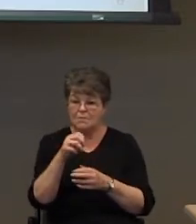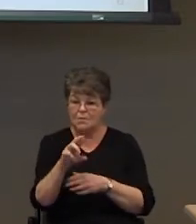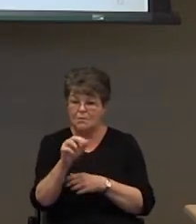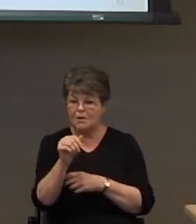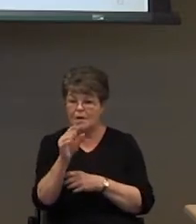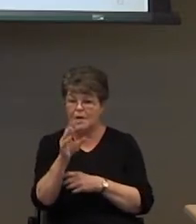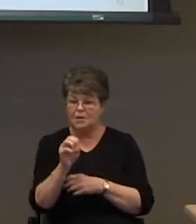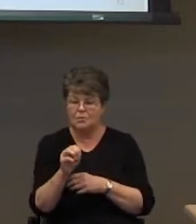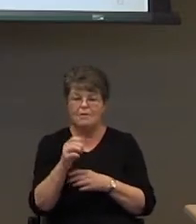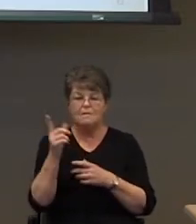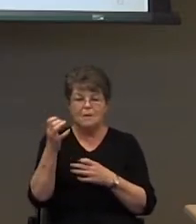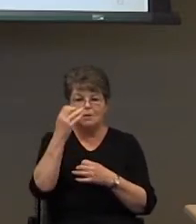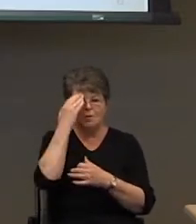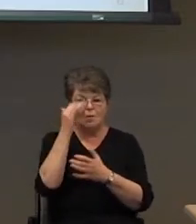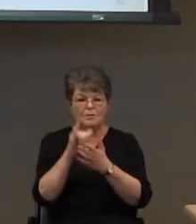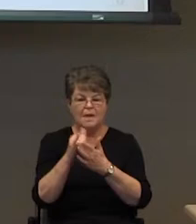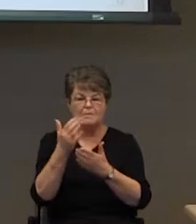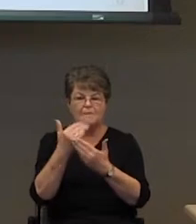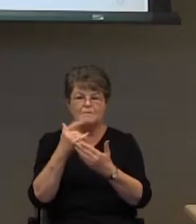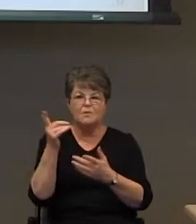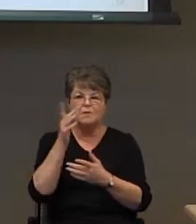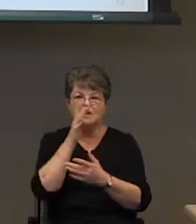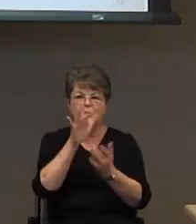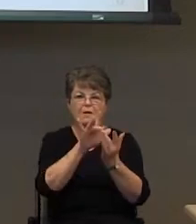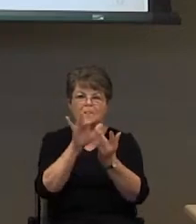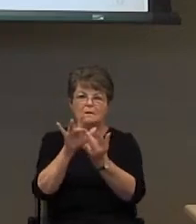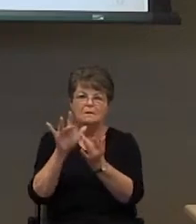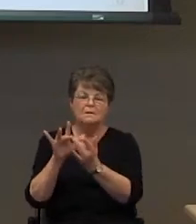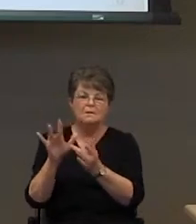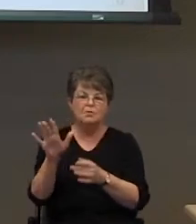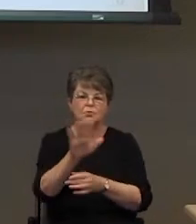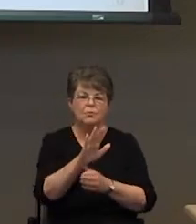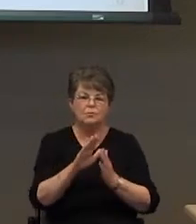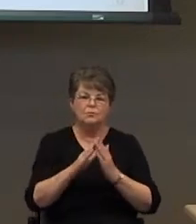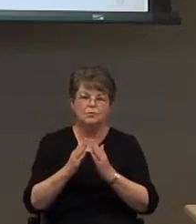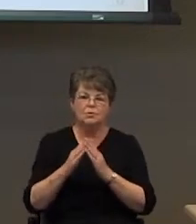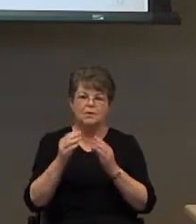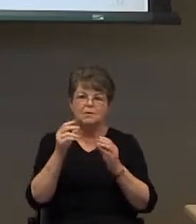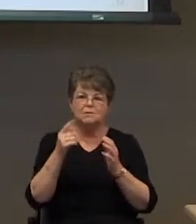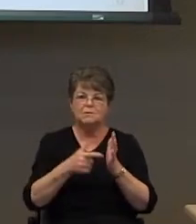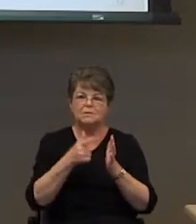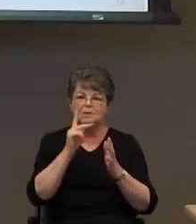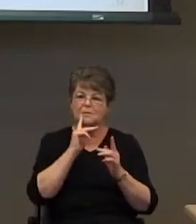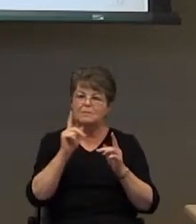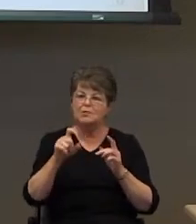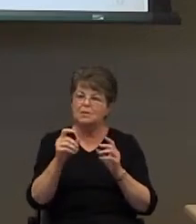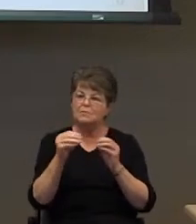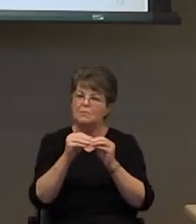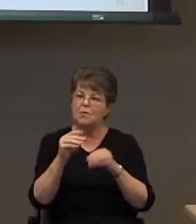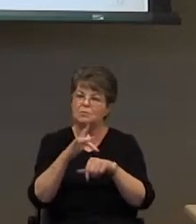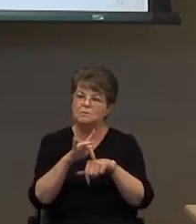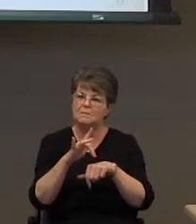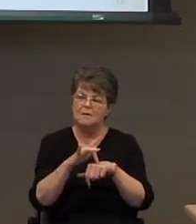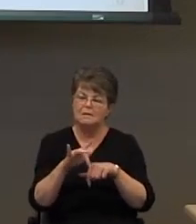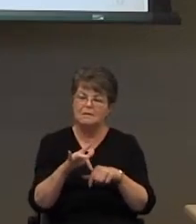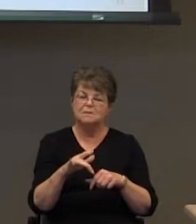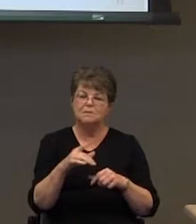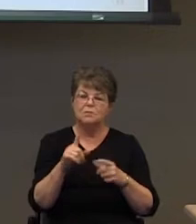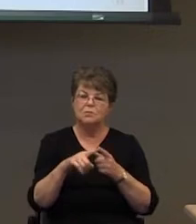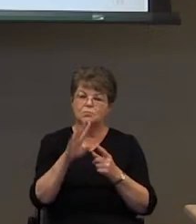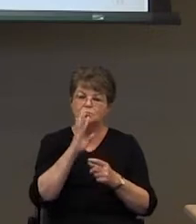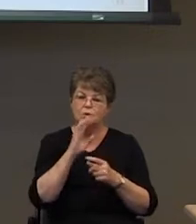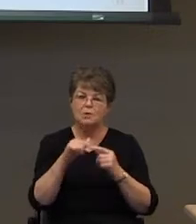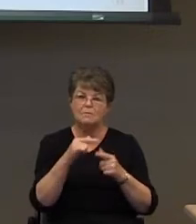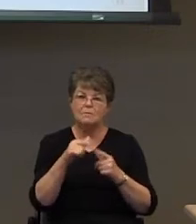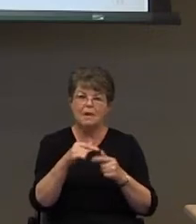out to the community. So that's just an example of, with your retention efforts, is sometimes people need more space. And whether you're talking to an existing